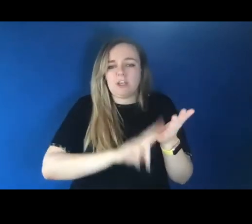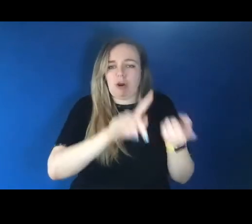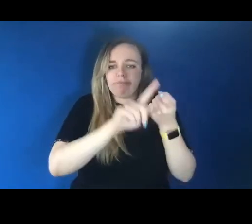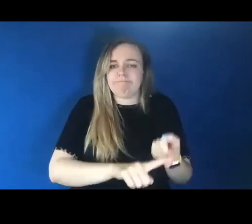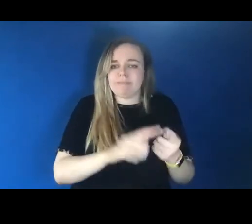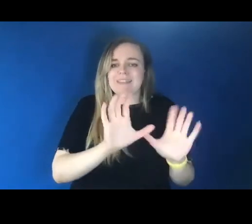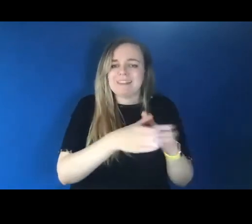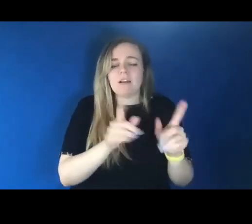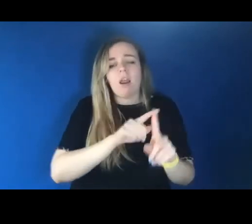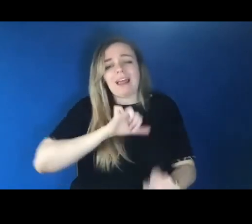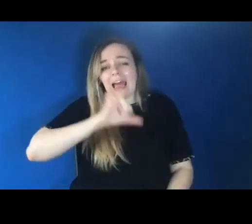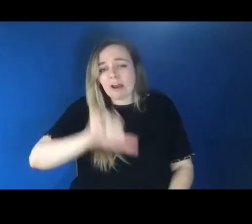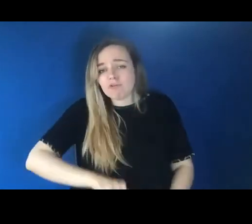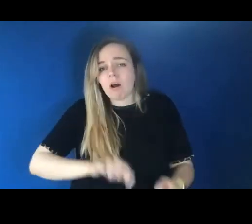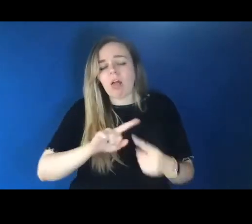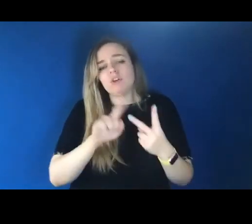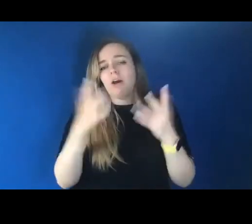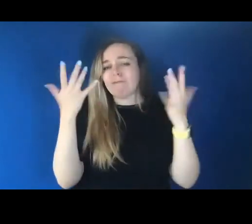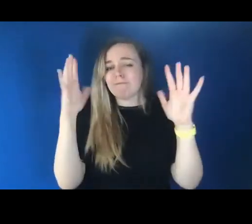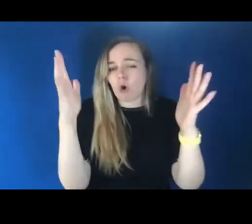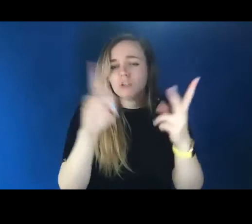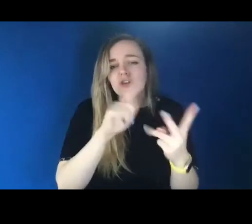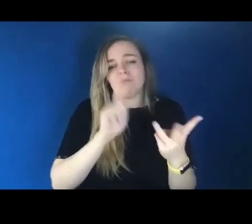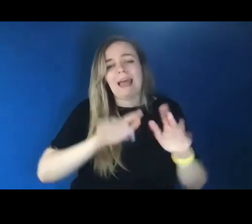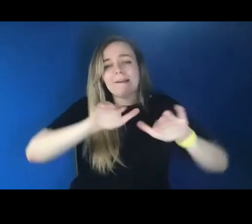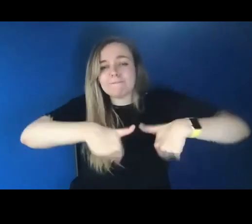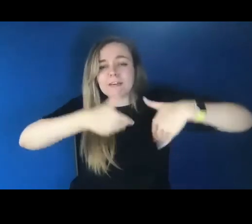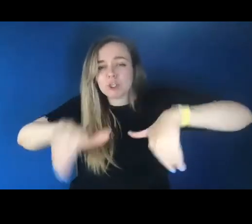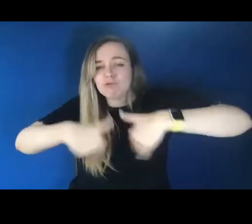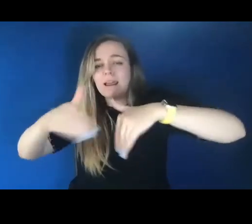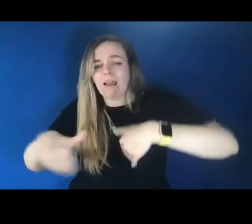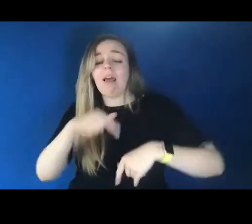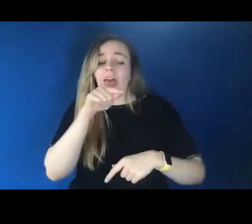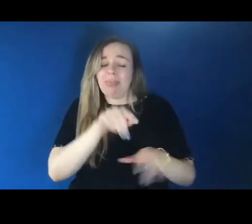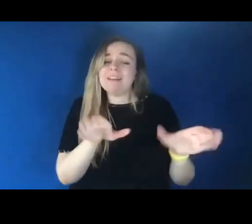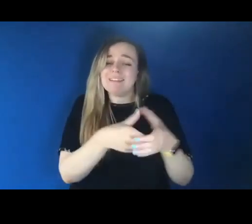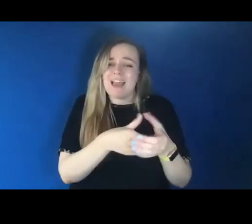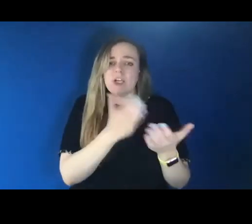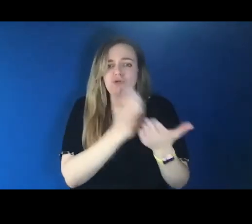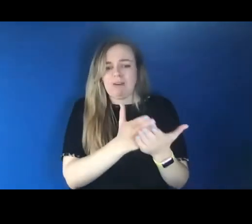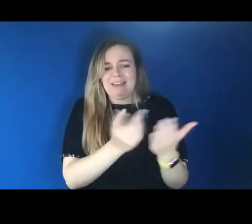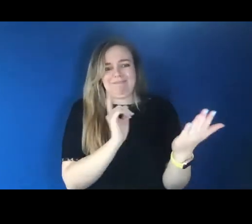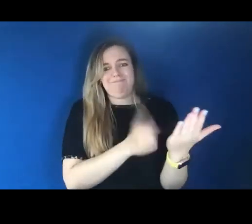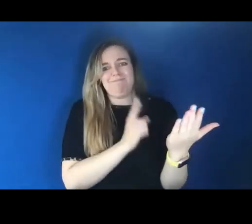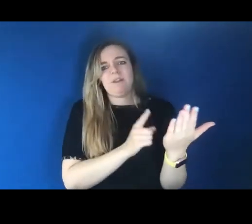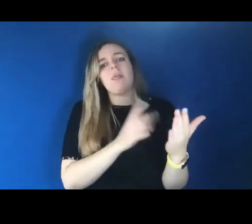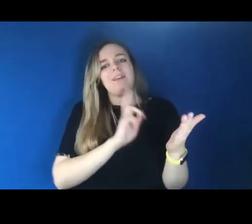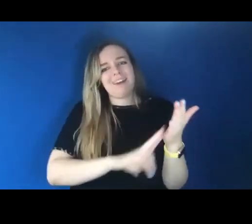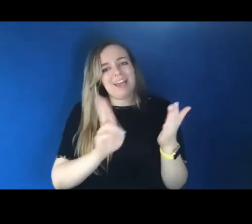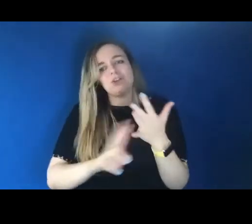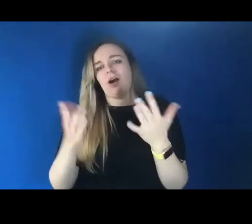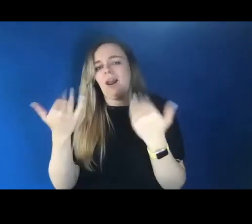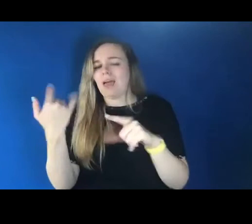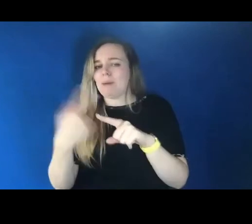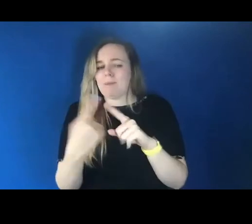like agriculture, forestry and fisheries. These sectors are really at the forefront of the nature and climate emergencies because they're